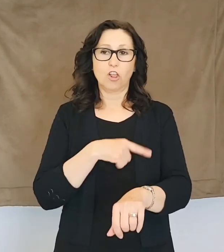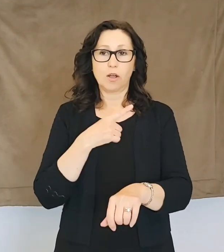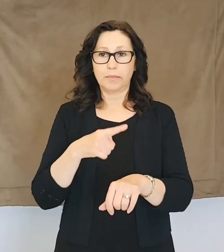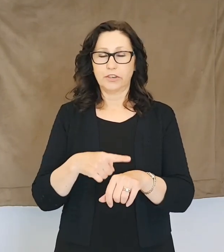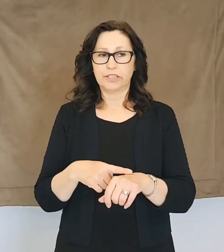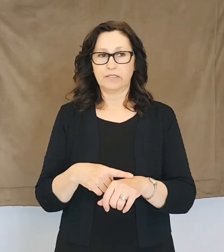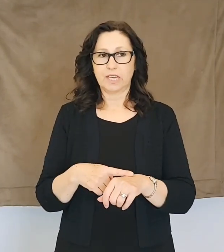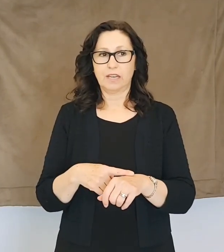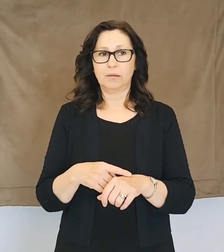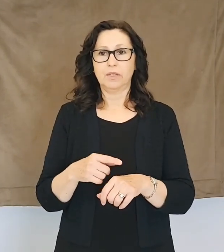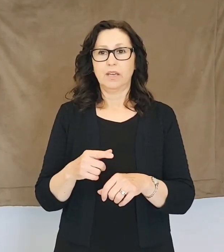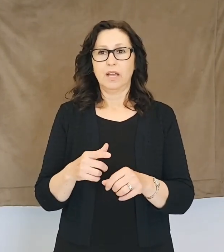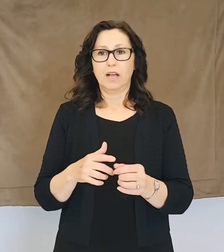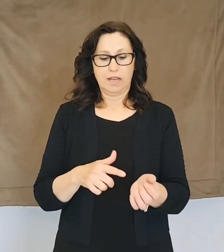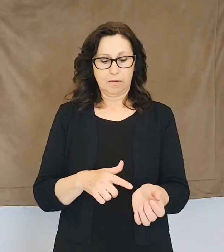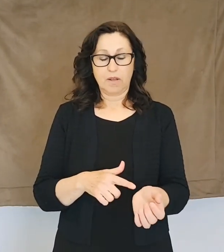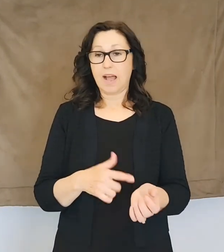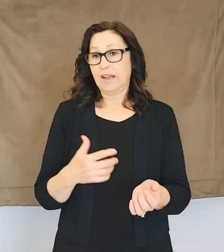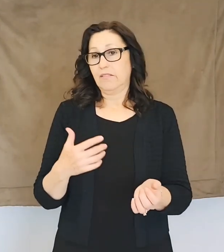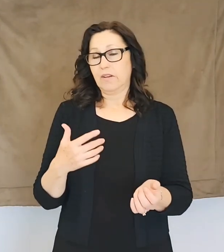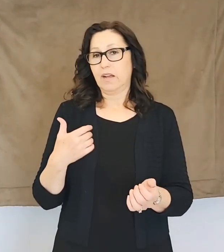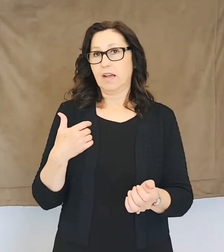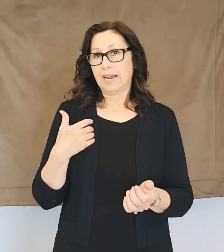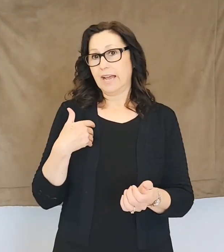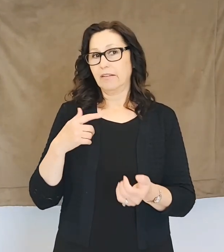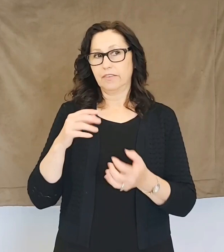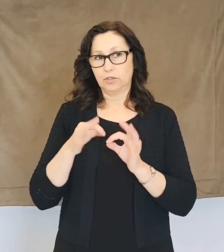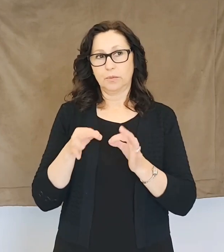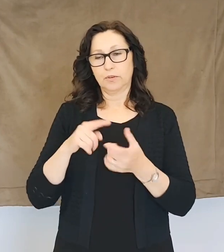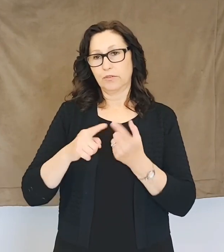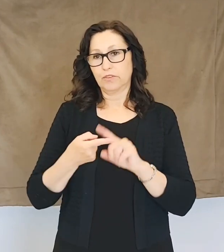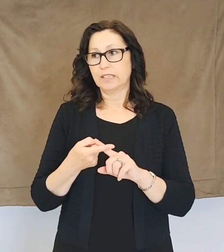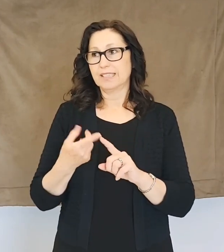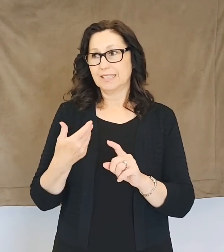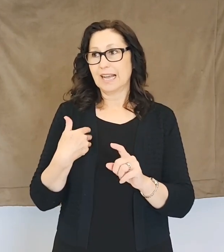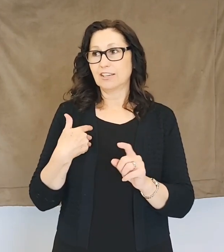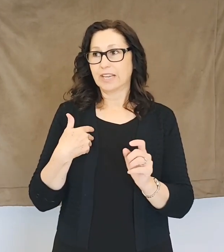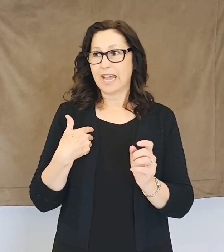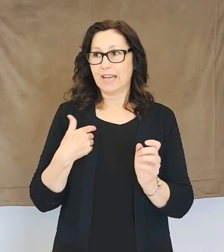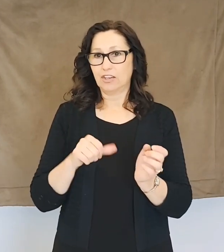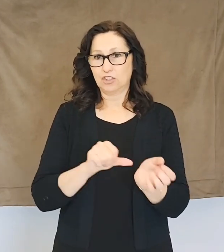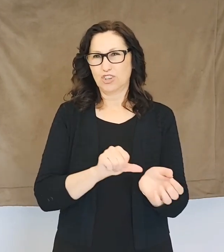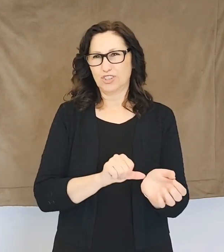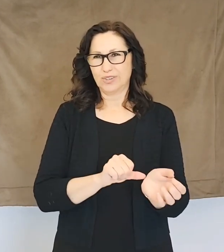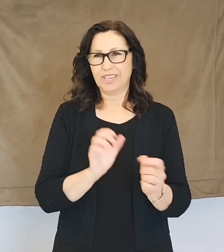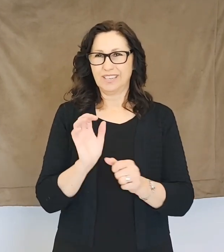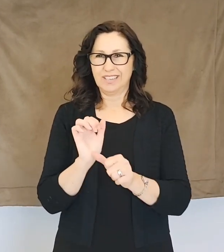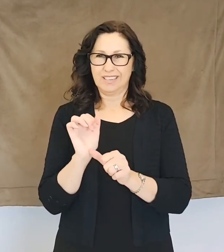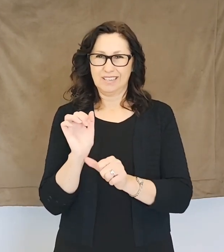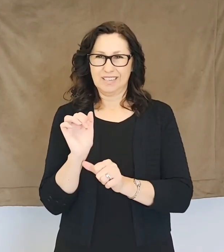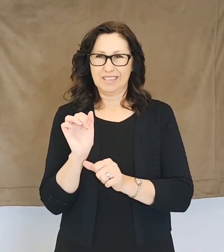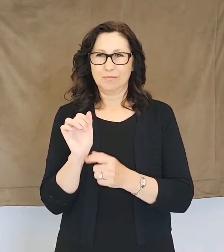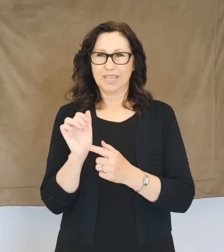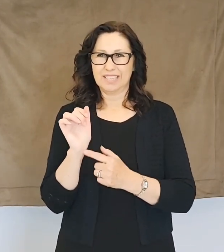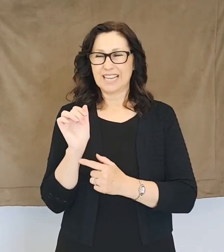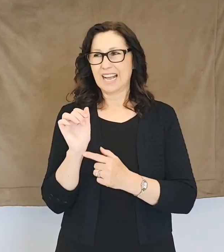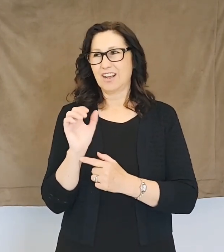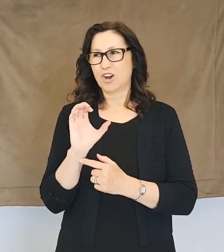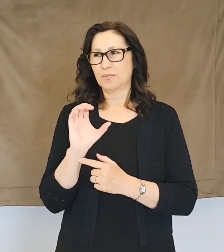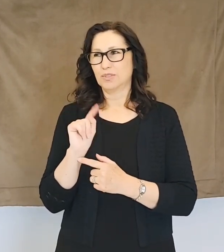long period of time, I have interpreter friends that's actually had surgery because they got carpal